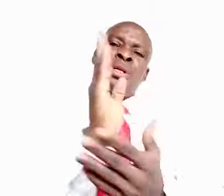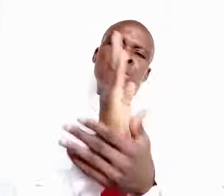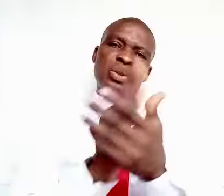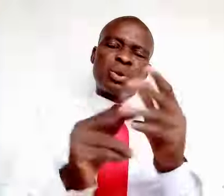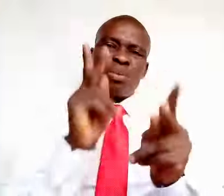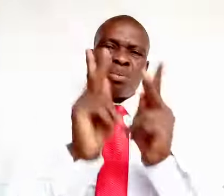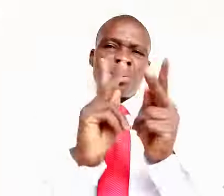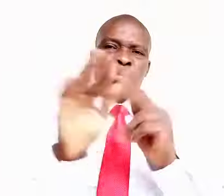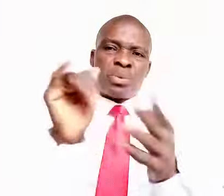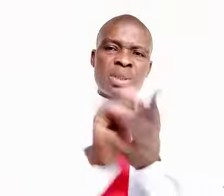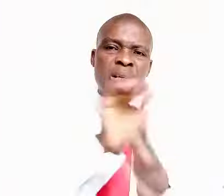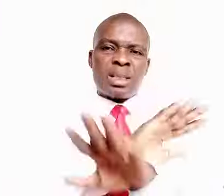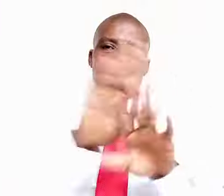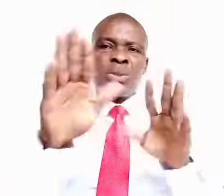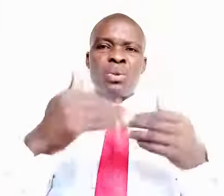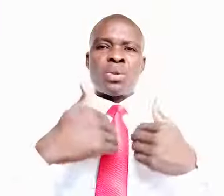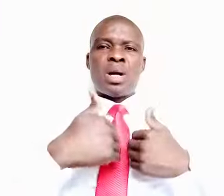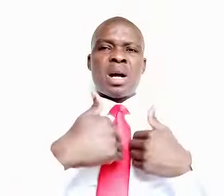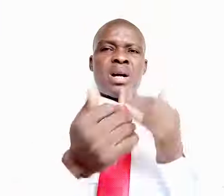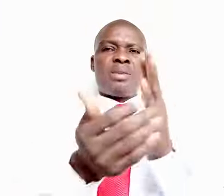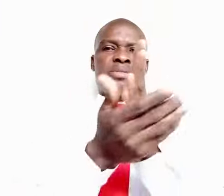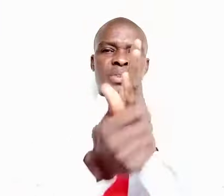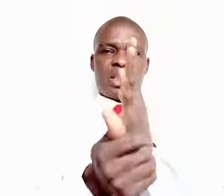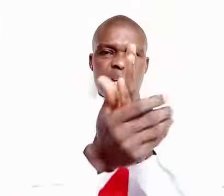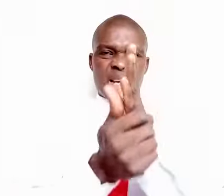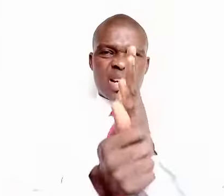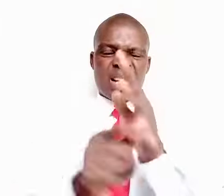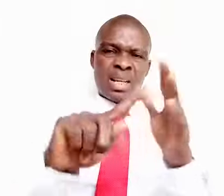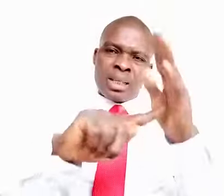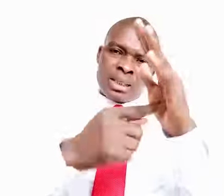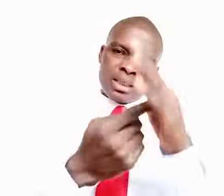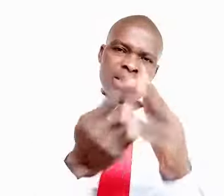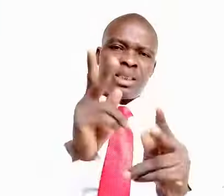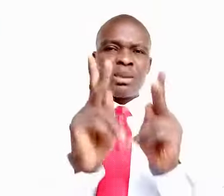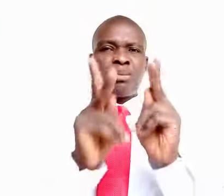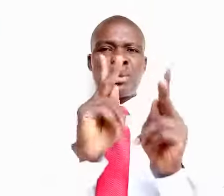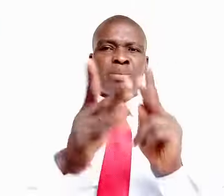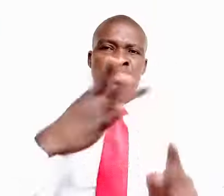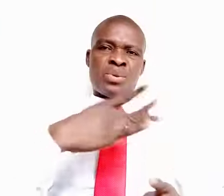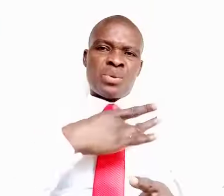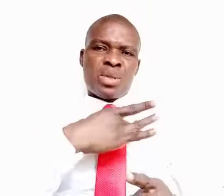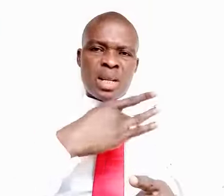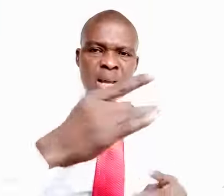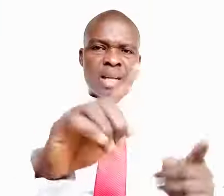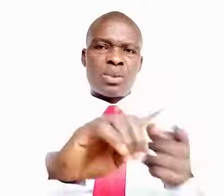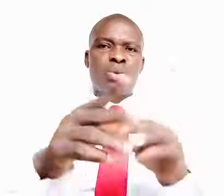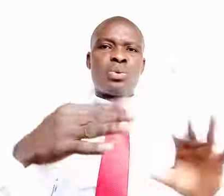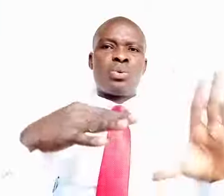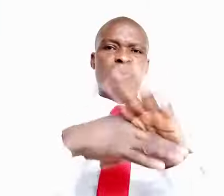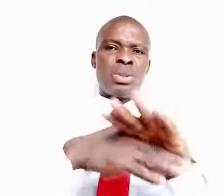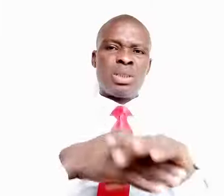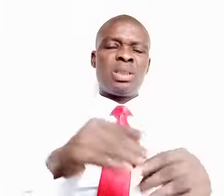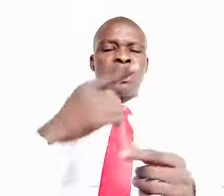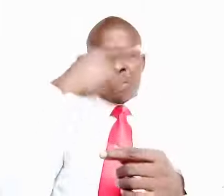Instead of being true to themselves, these people choose to cheat because of a lust for fortune and fame.